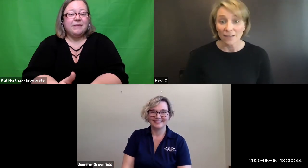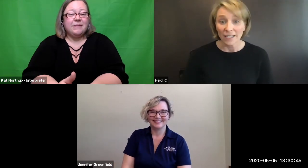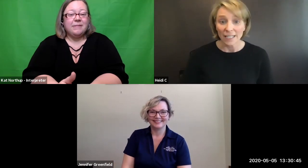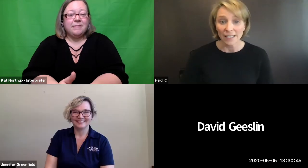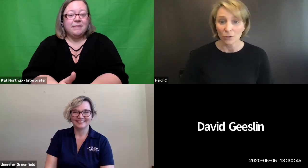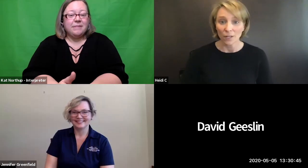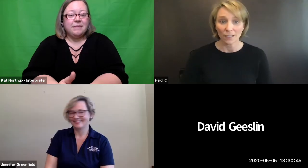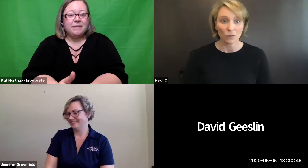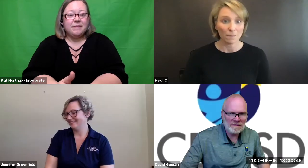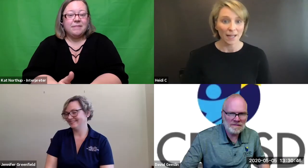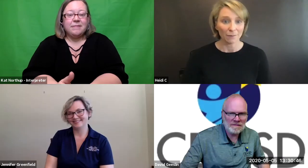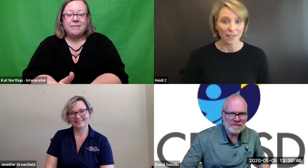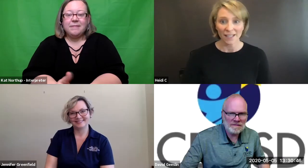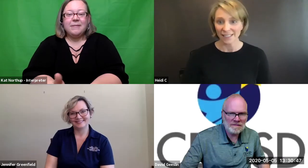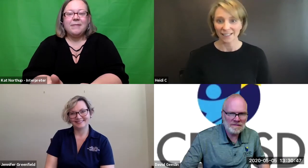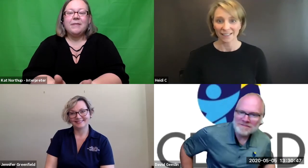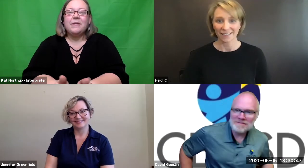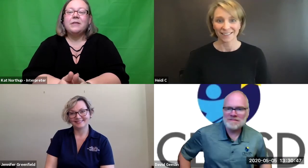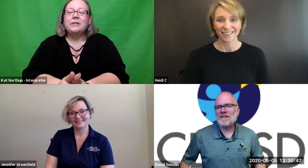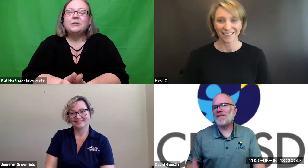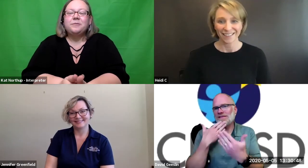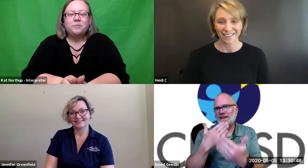have. David Giesland, would you like to join back in with us?